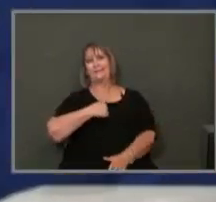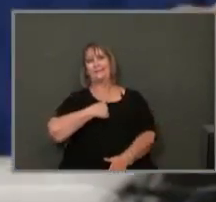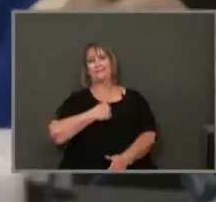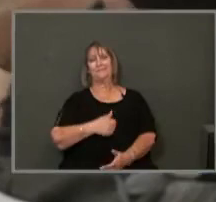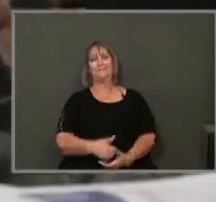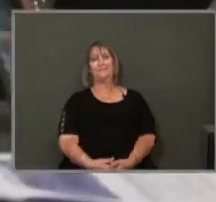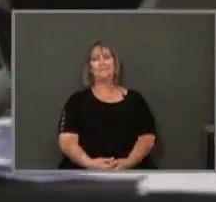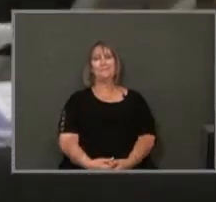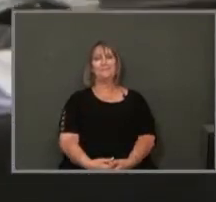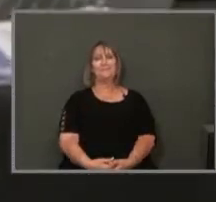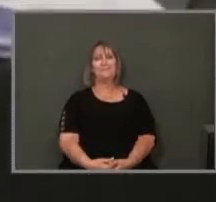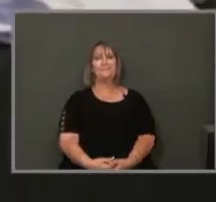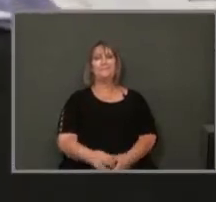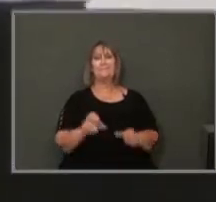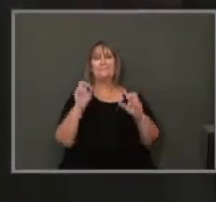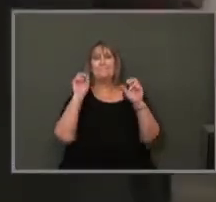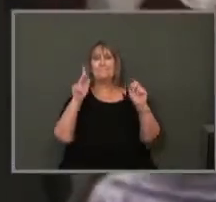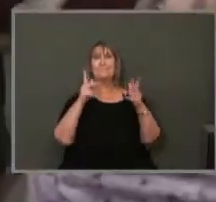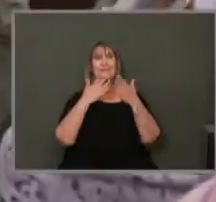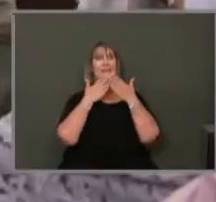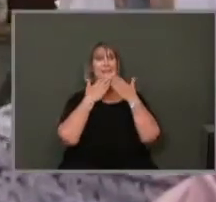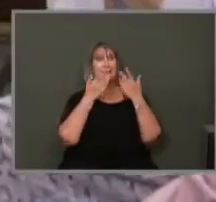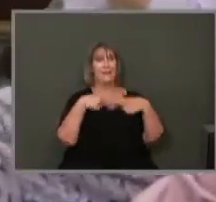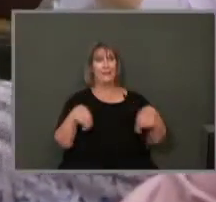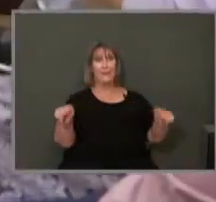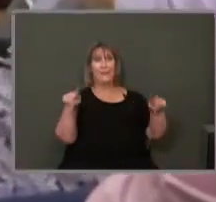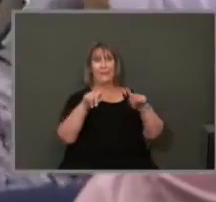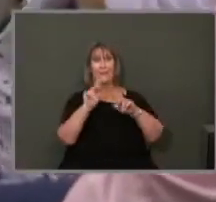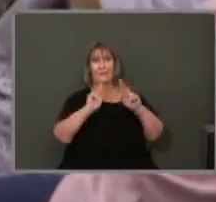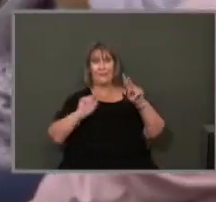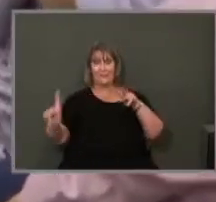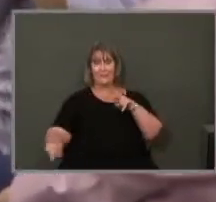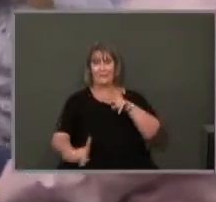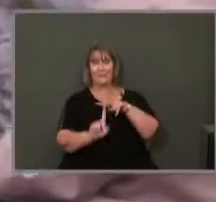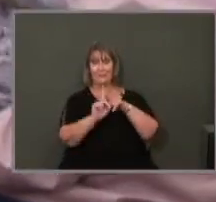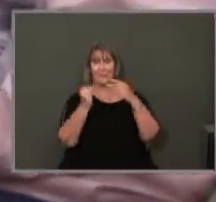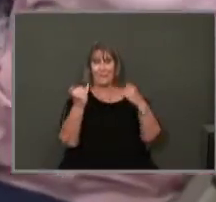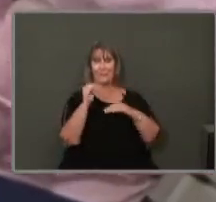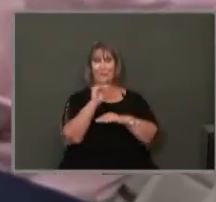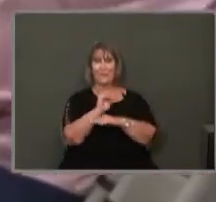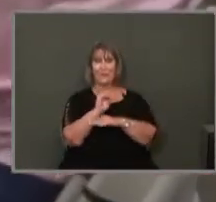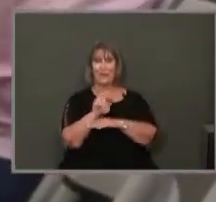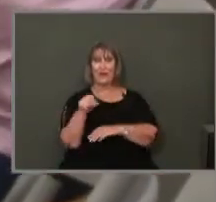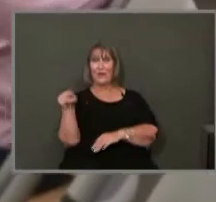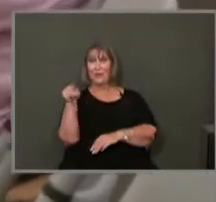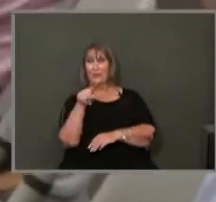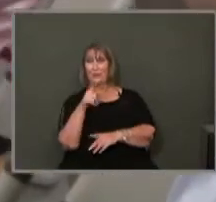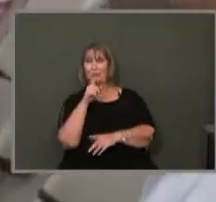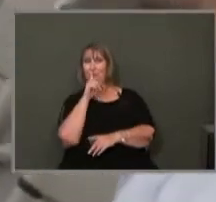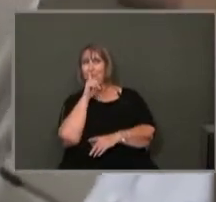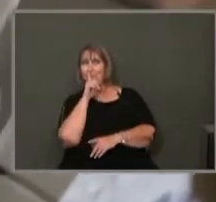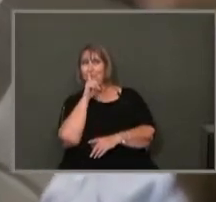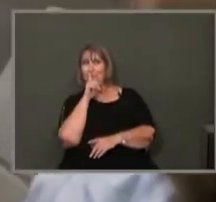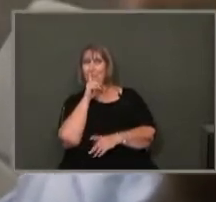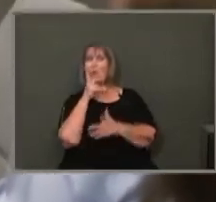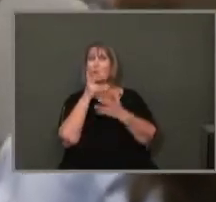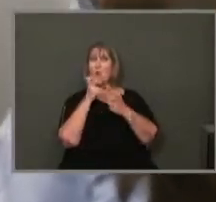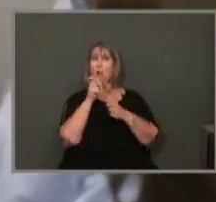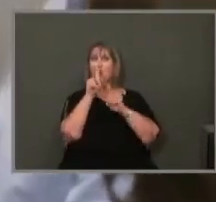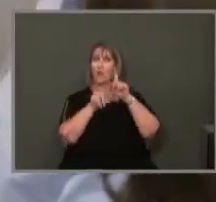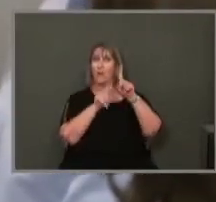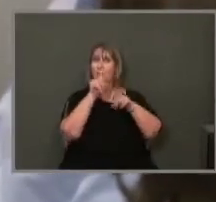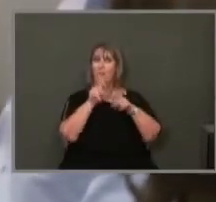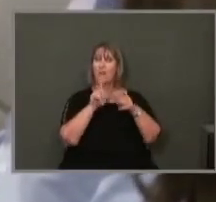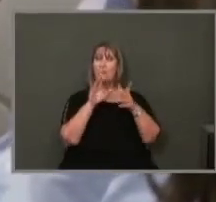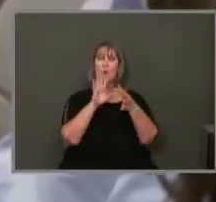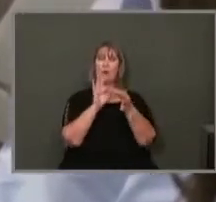Okay, well, thank you for everybody that came out tonight. If you didn't ask a question, you want to leave a comment, scan your,